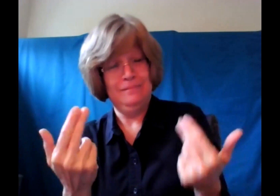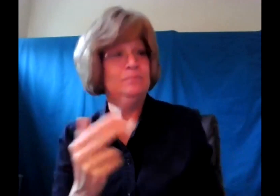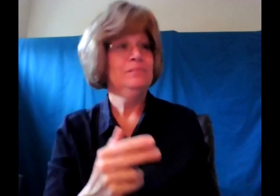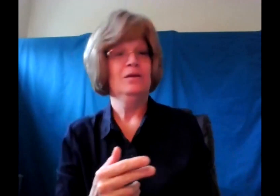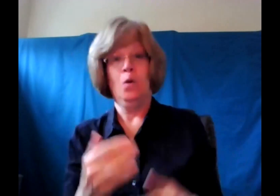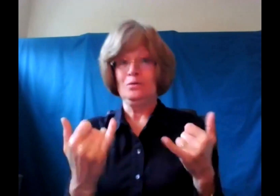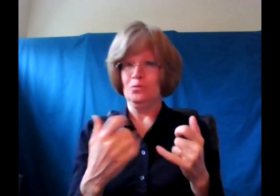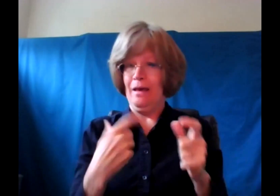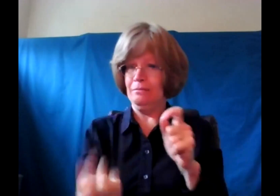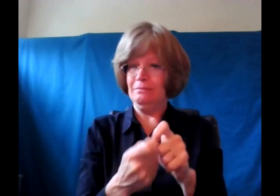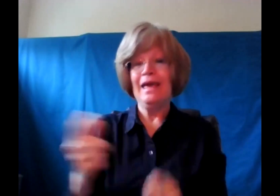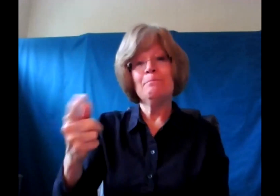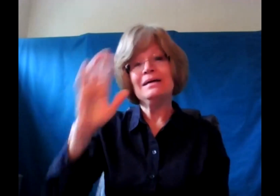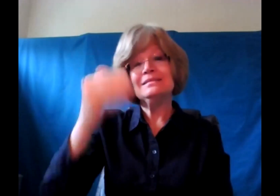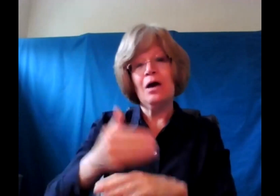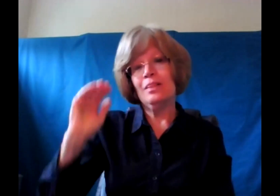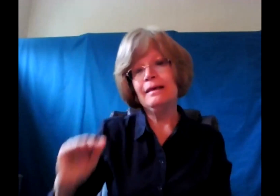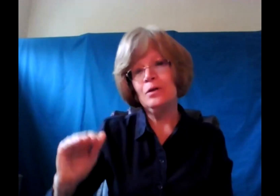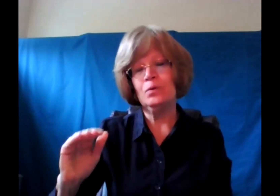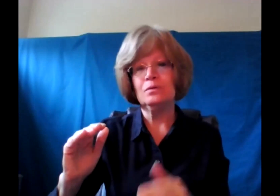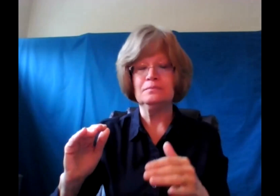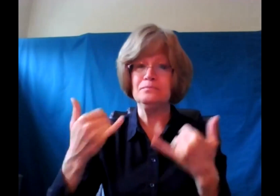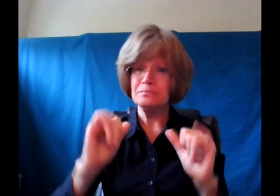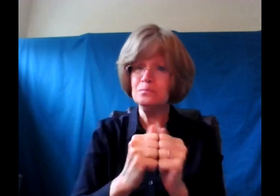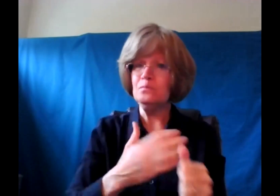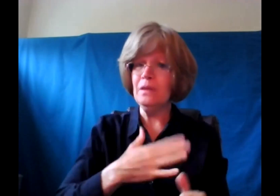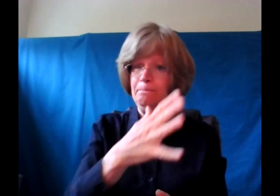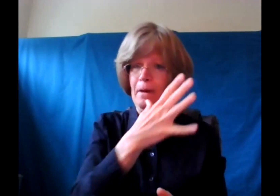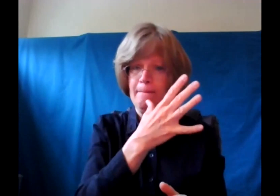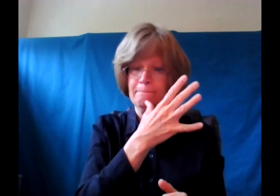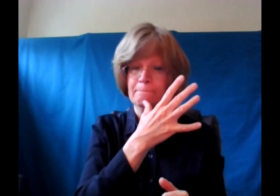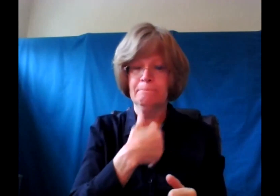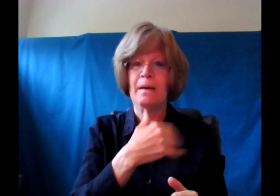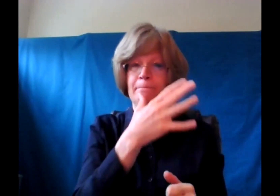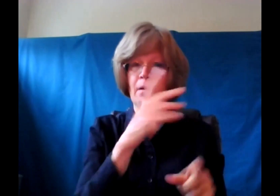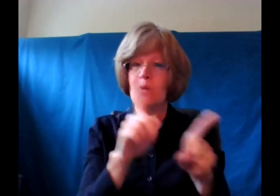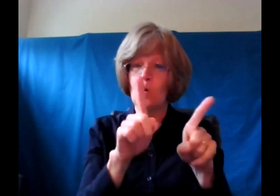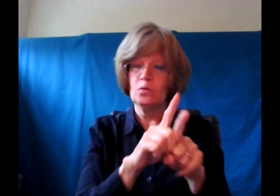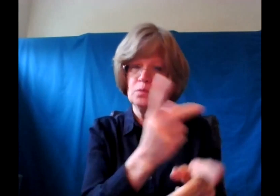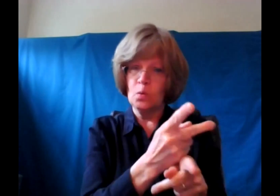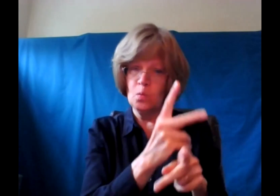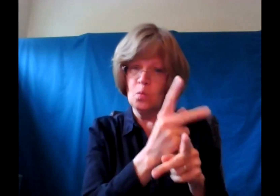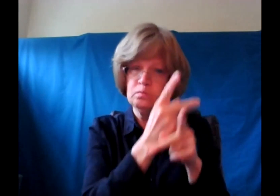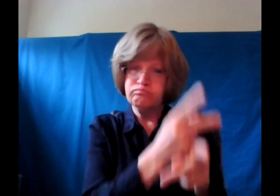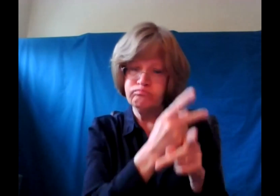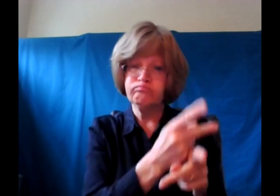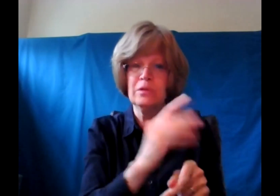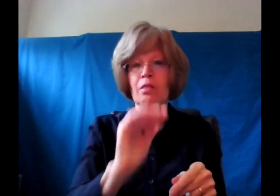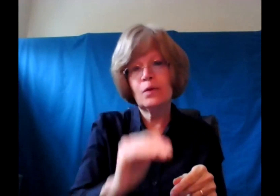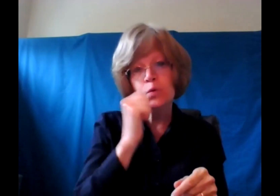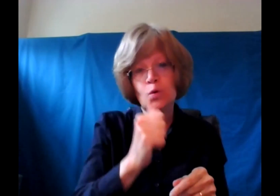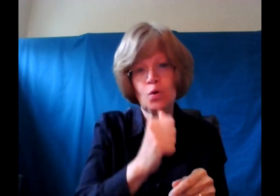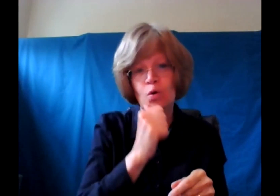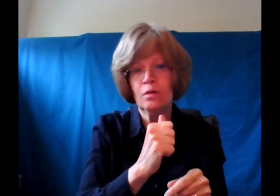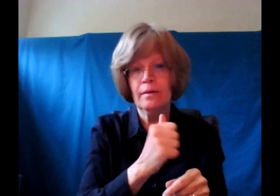So he was little and staying with my mom, and my mom was also keeping another little